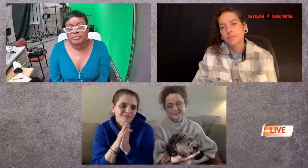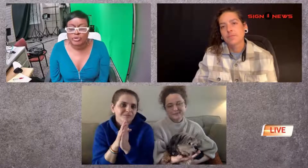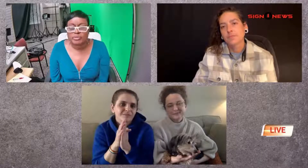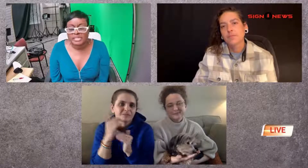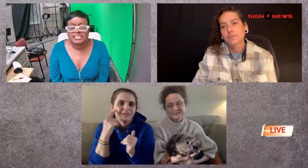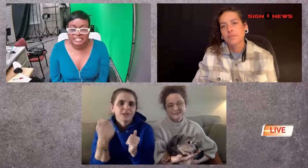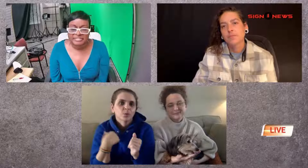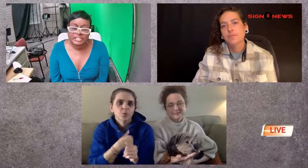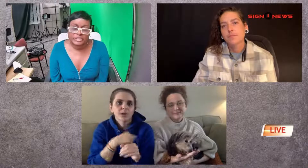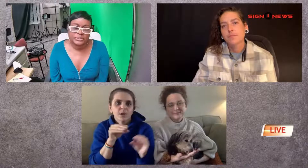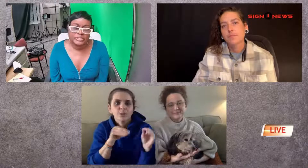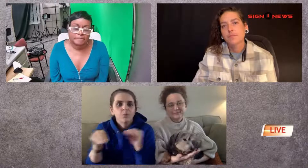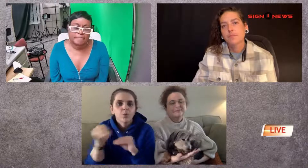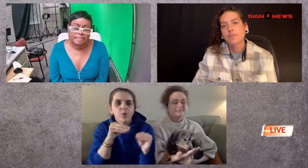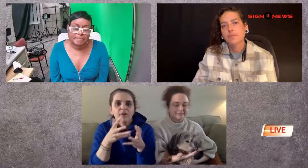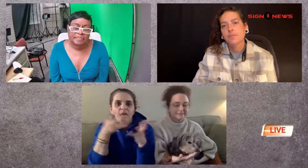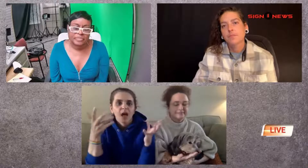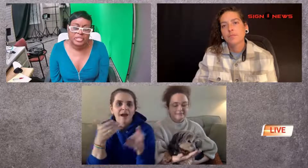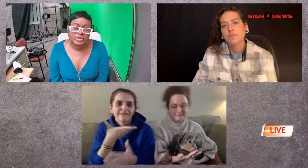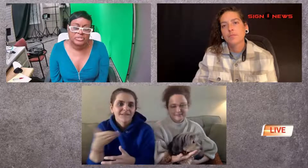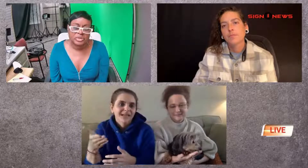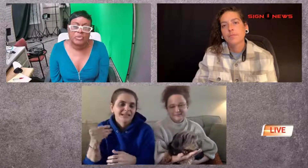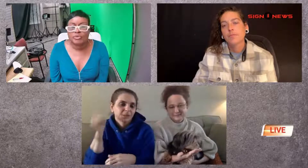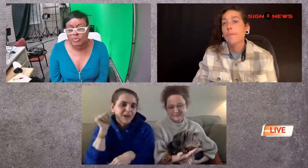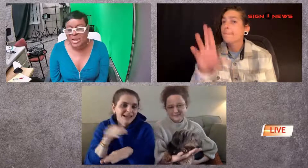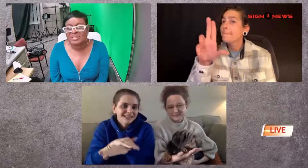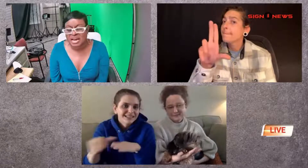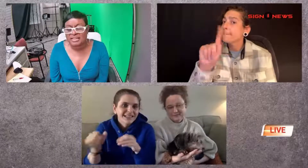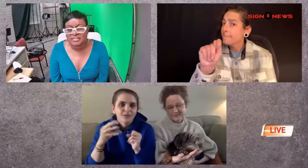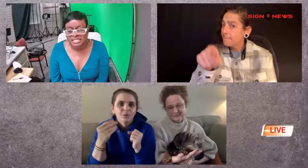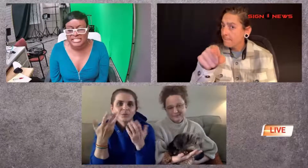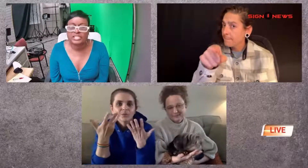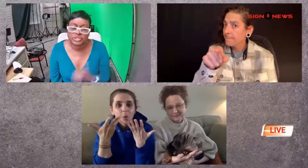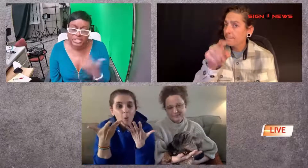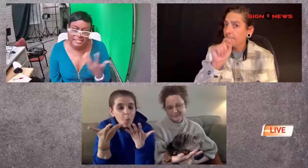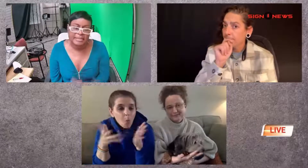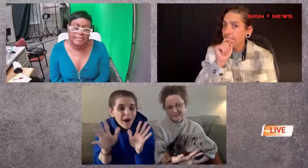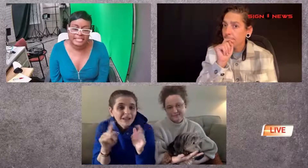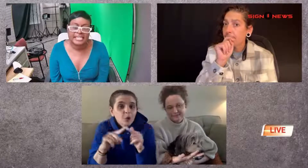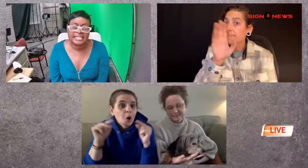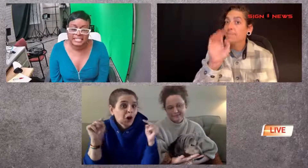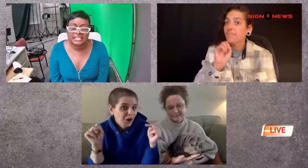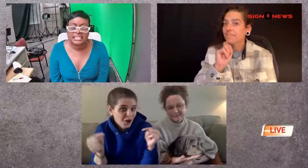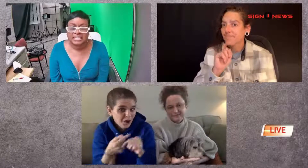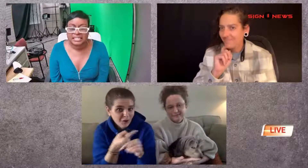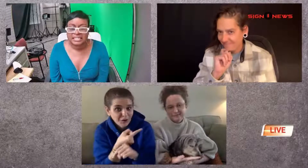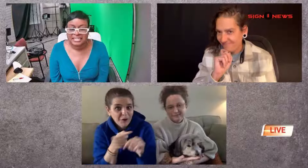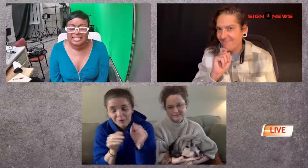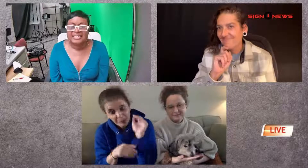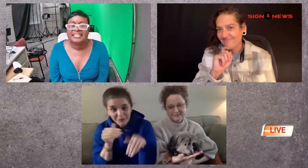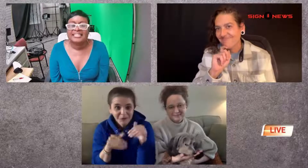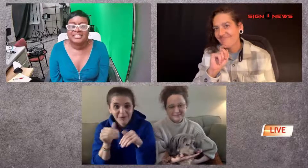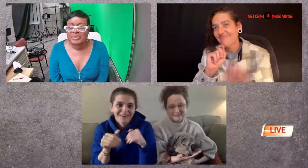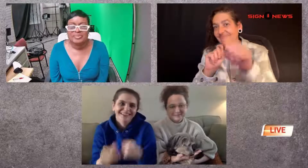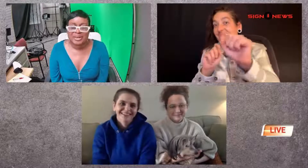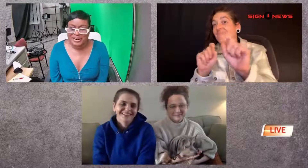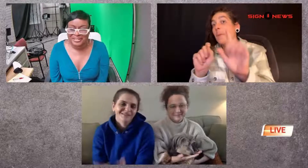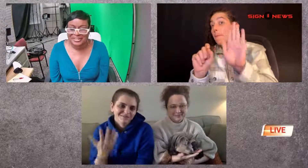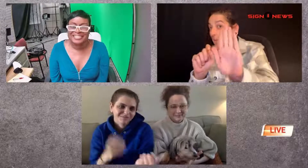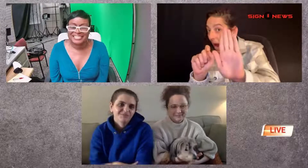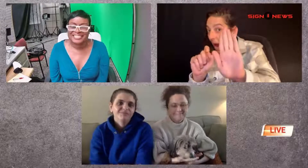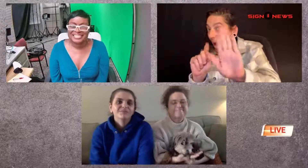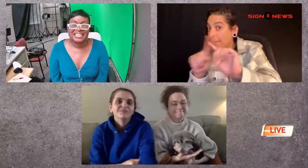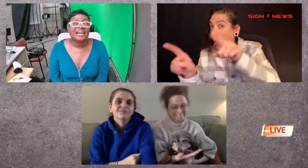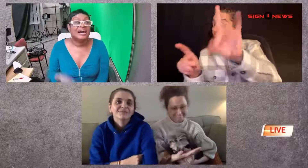couldn't perform because of safety issues. And so we move around a lot on the stage, so she had to stay backstage. We didn't want to hurt